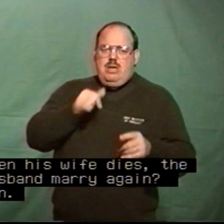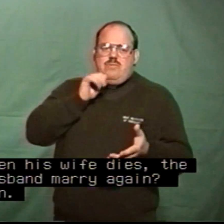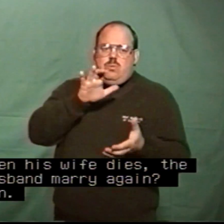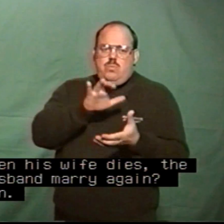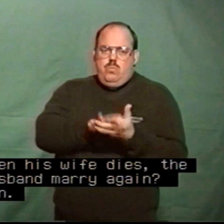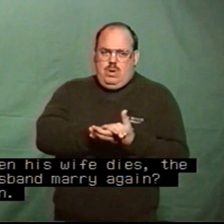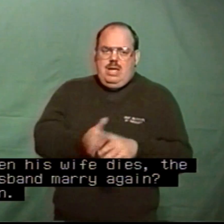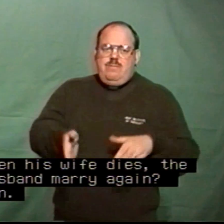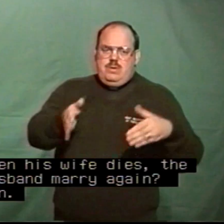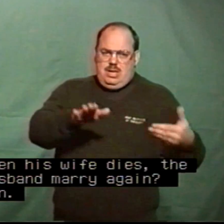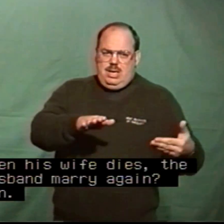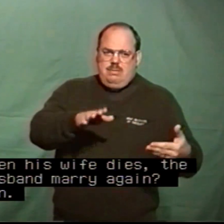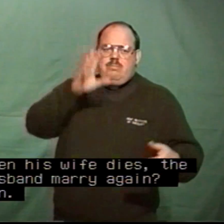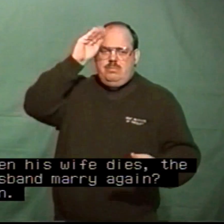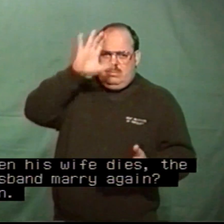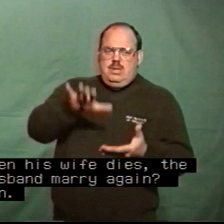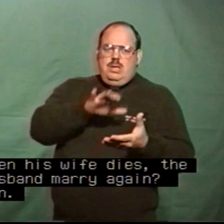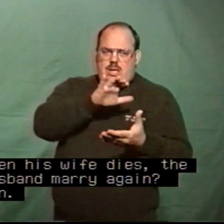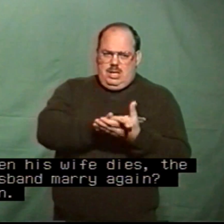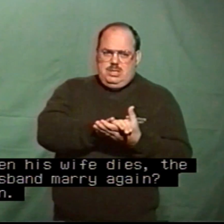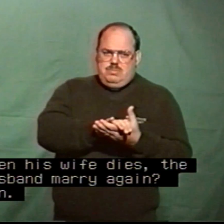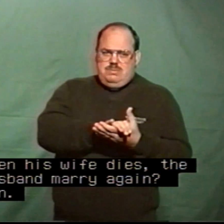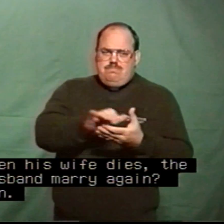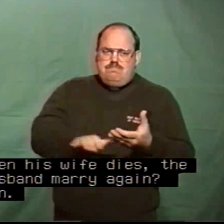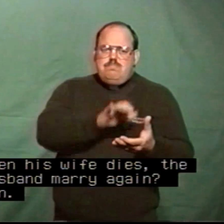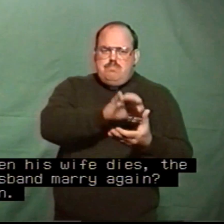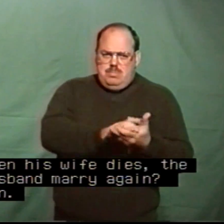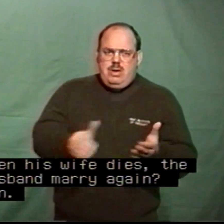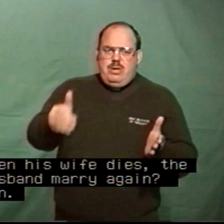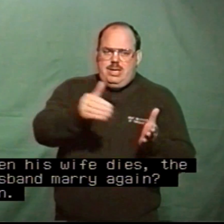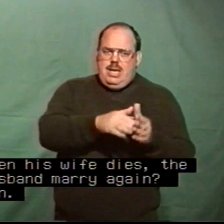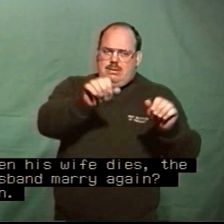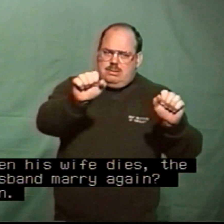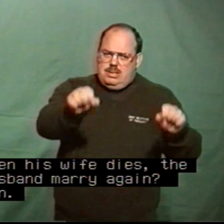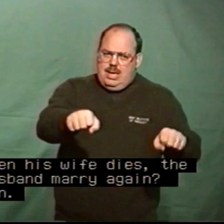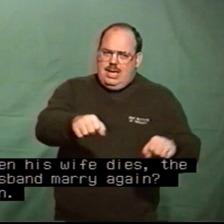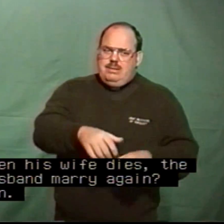When his wife dies, the husband marry again? Can.